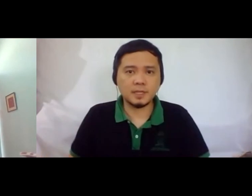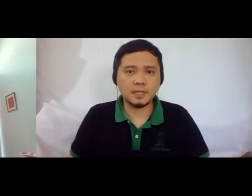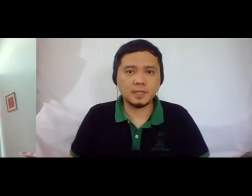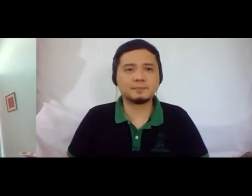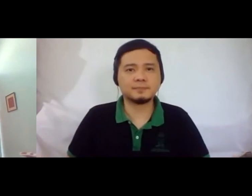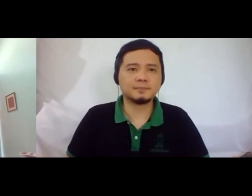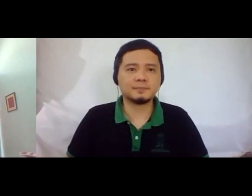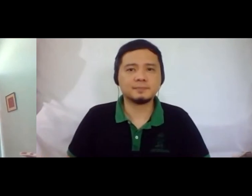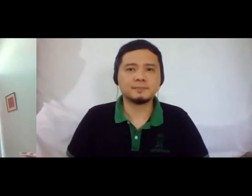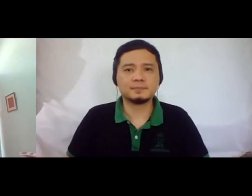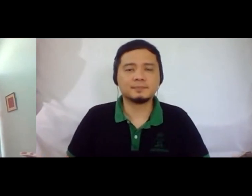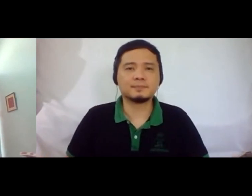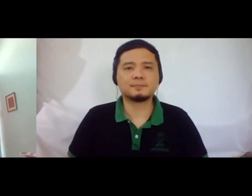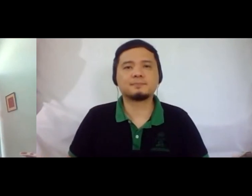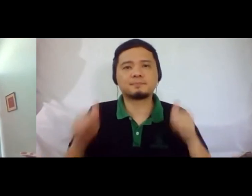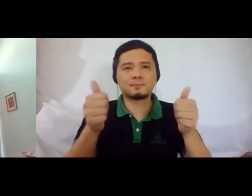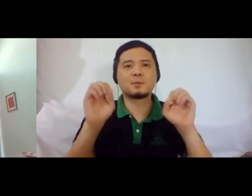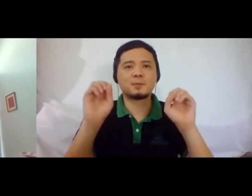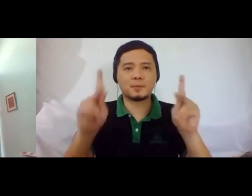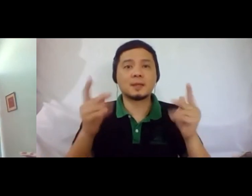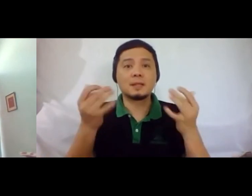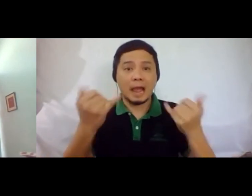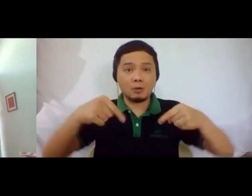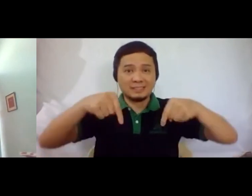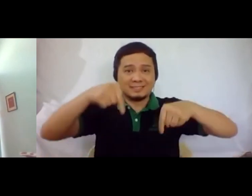Yes, sir. Okay, then let's go back to,